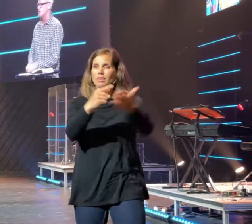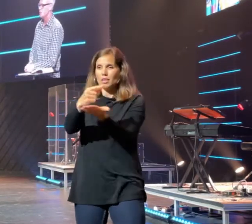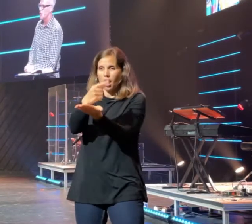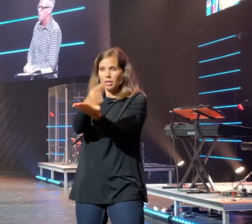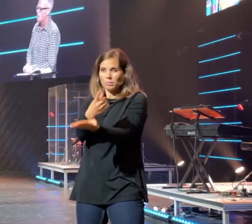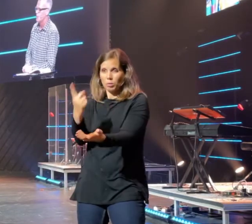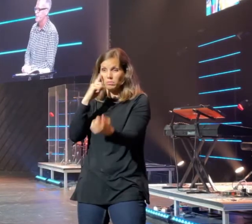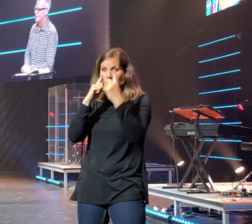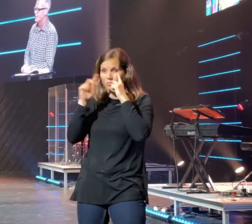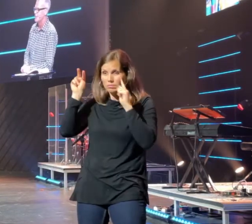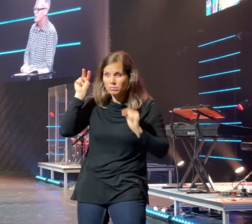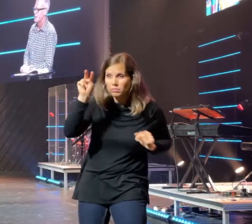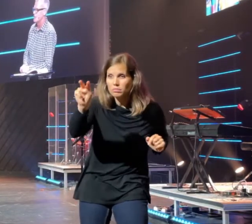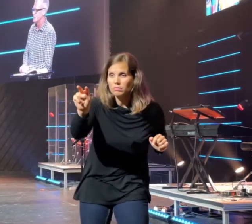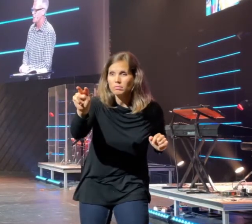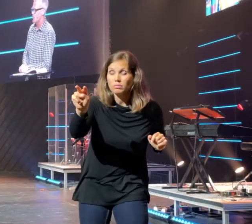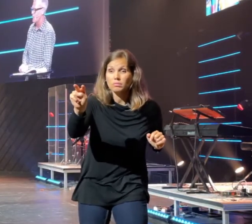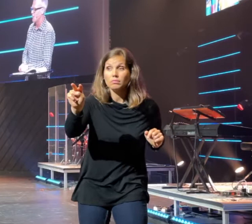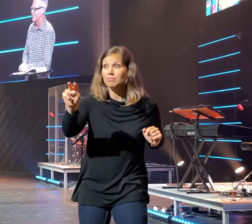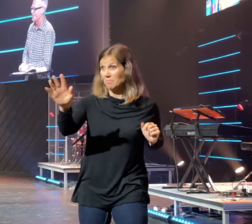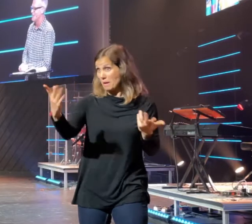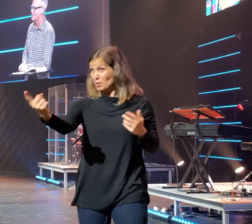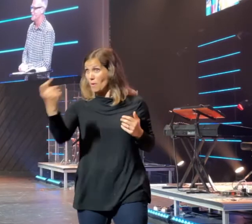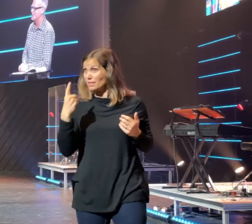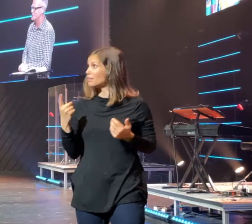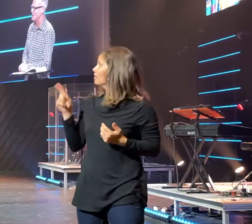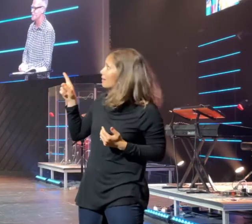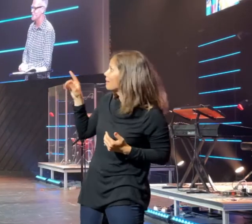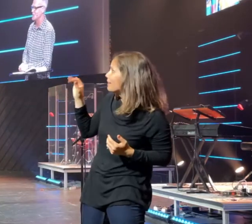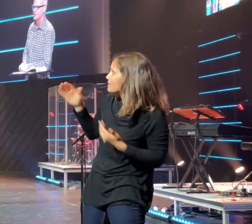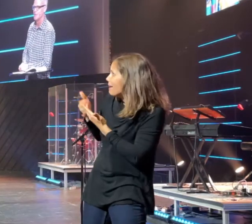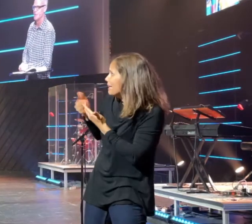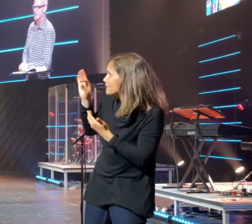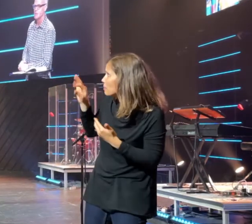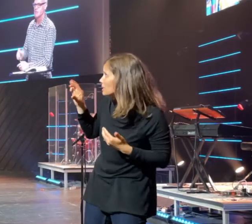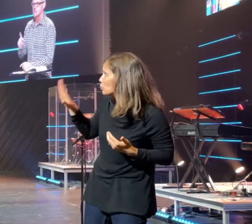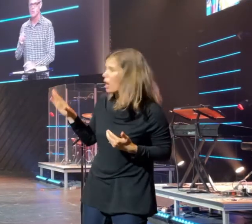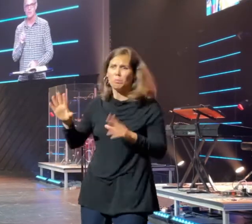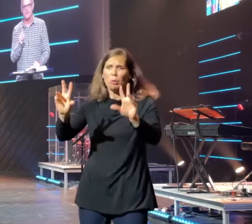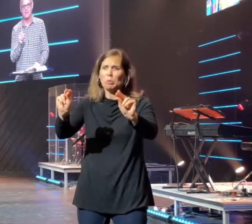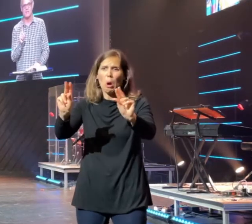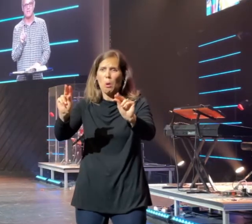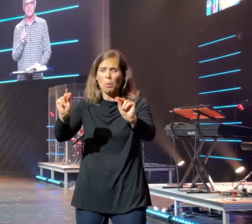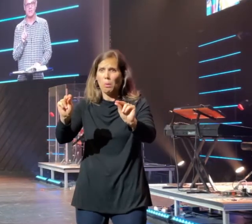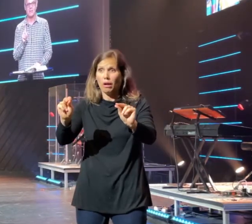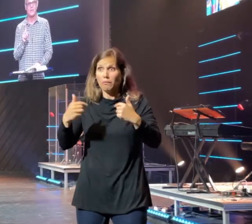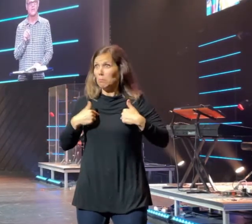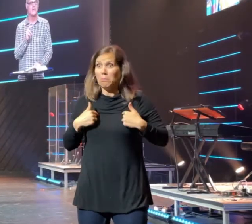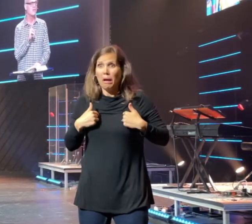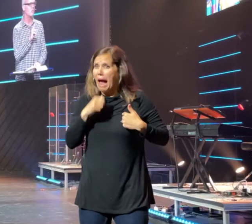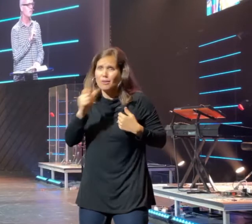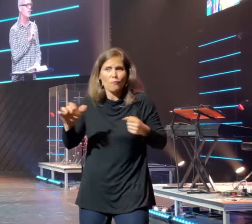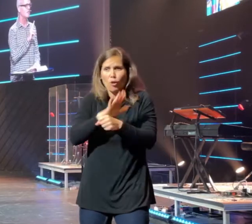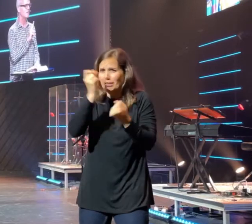easy? No. None of us are there, including this pastor. But this is where your faith is leading you.